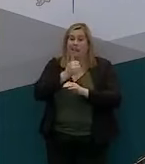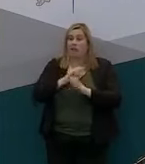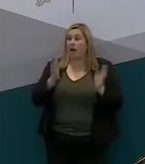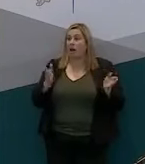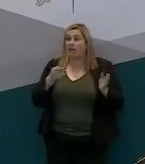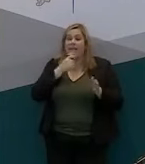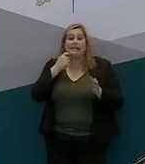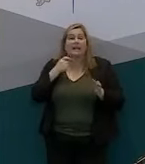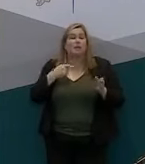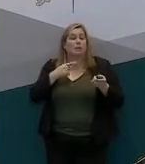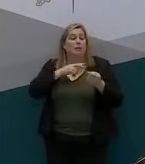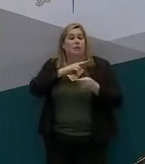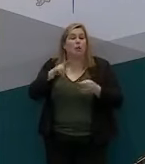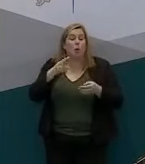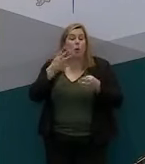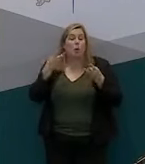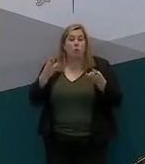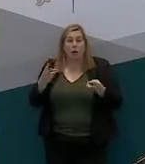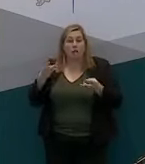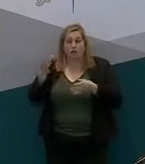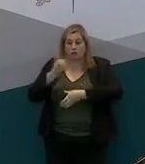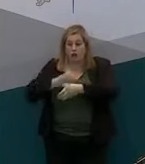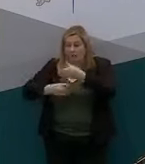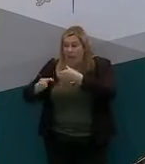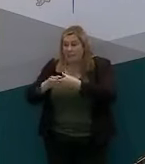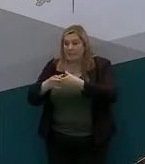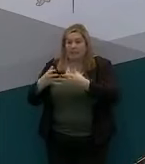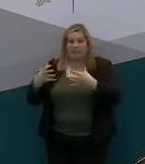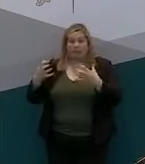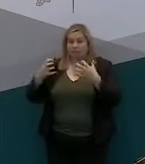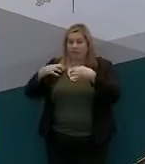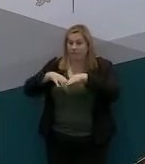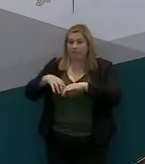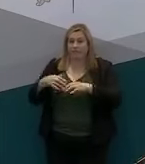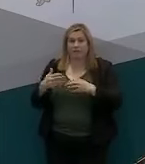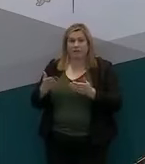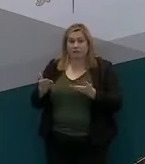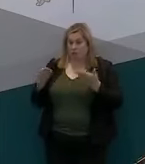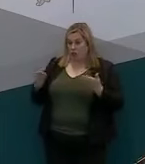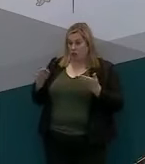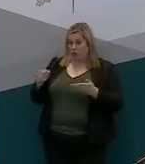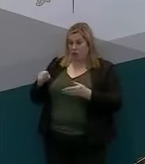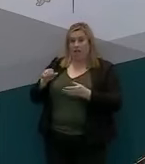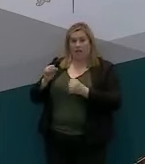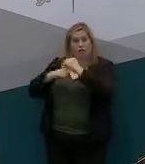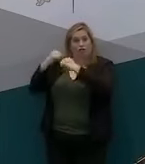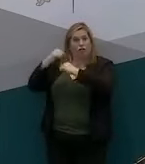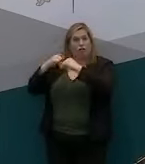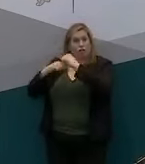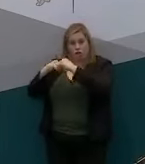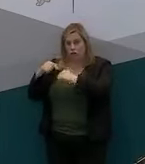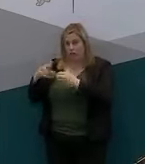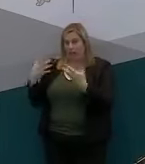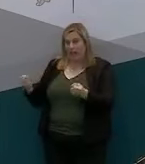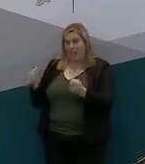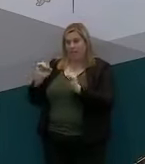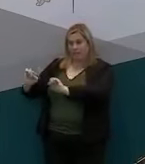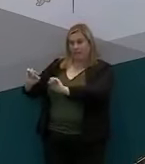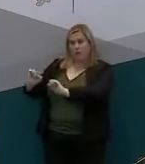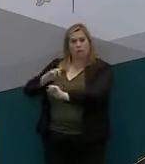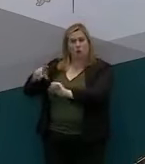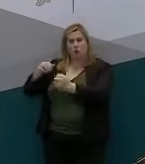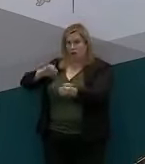rather than replace or dismantle or build again existing clinical governance structures, we want to build on the existing supports,